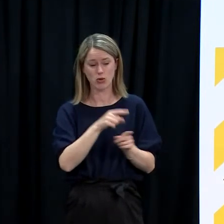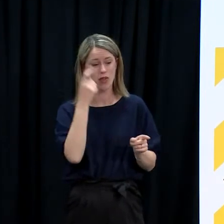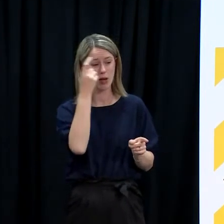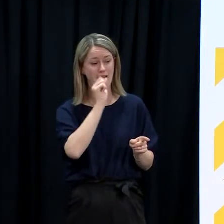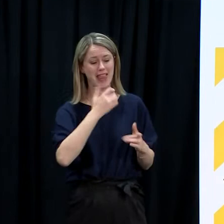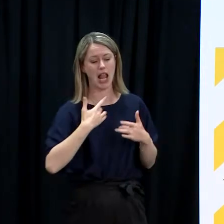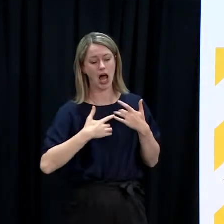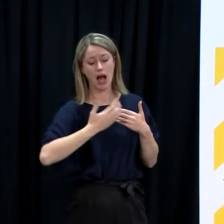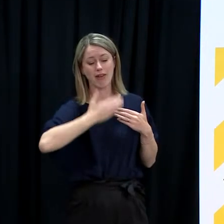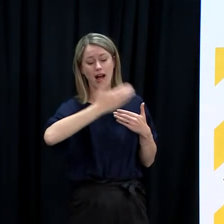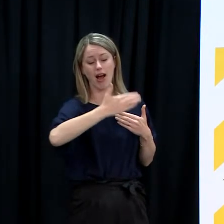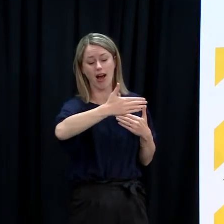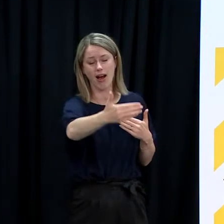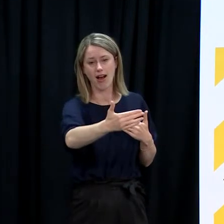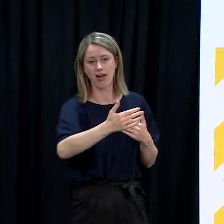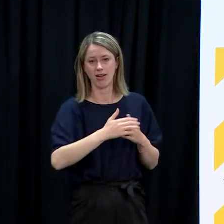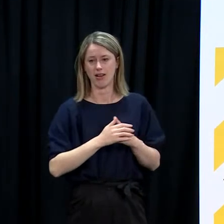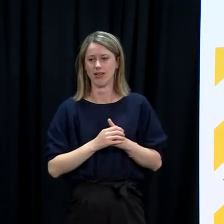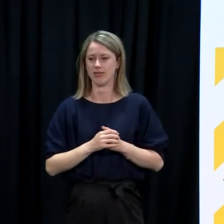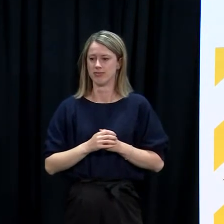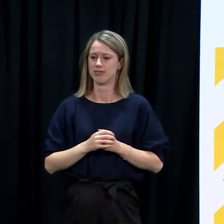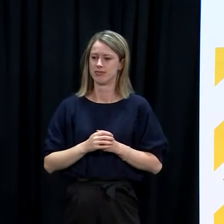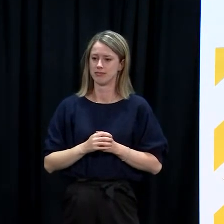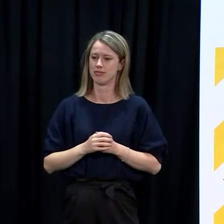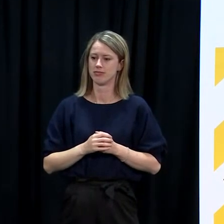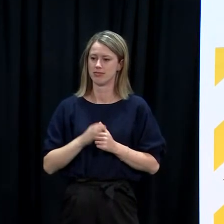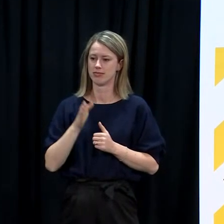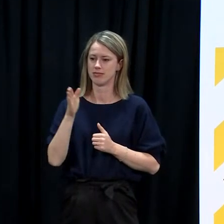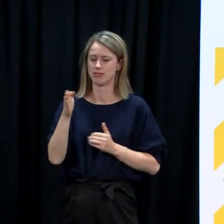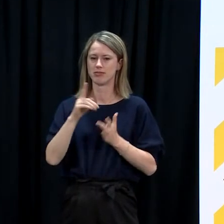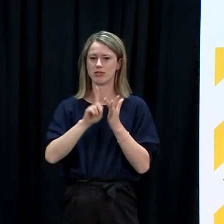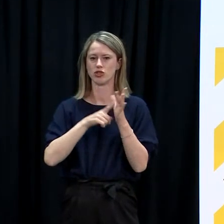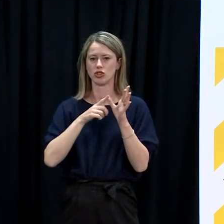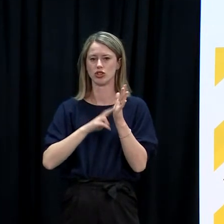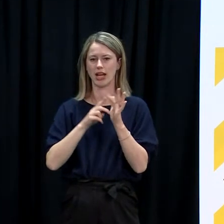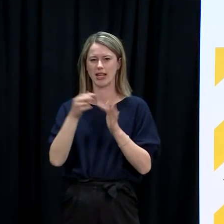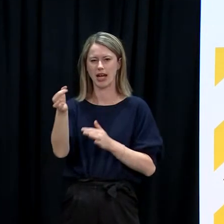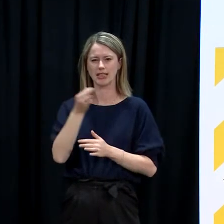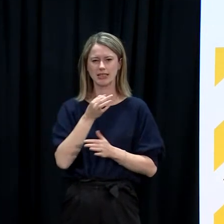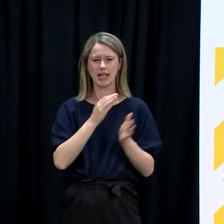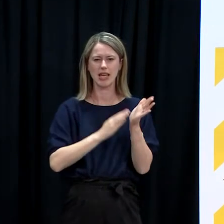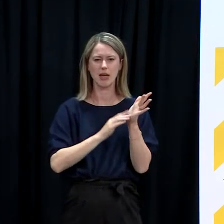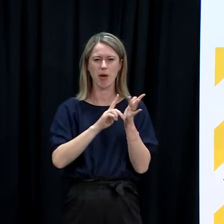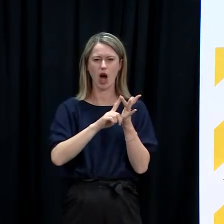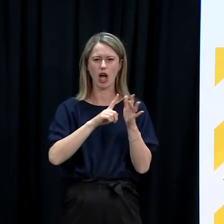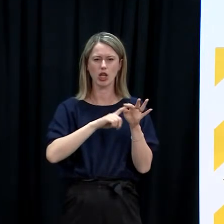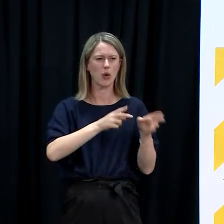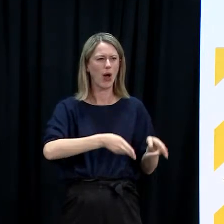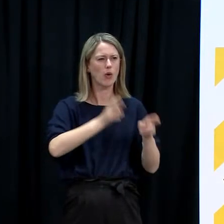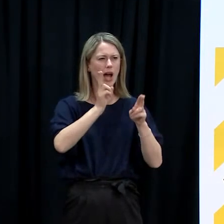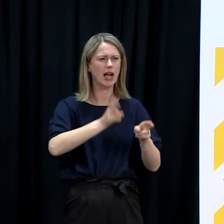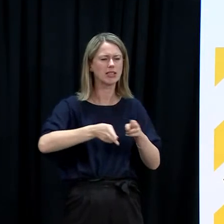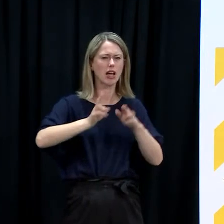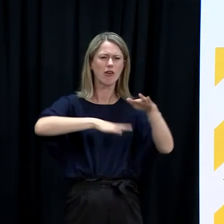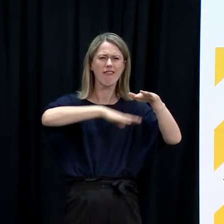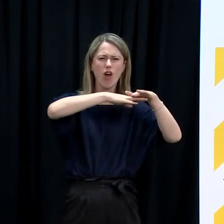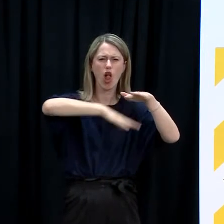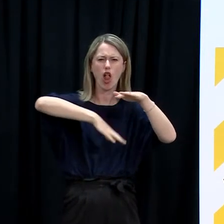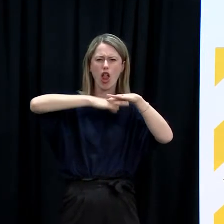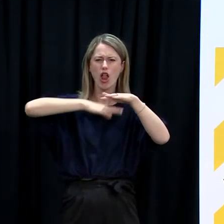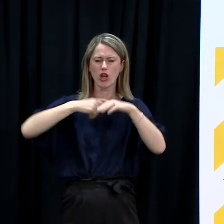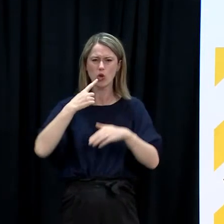their whole lives, not just the next couple of weeks. Jane. Dr. McKee, actually full. You've said recently it was filling up and there